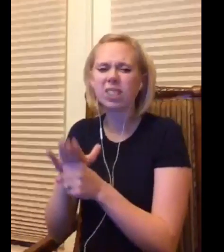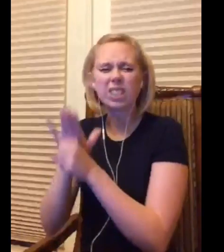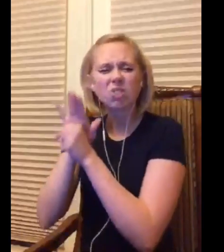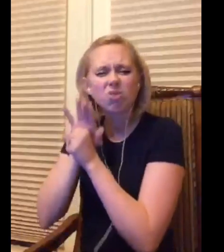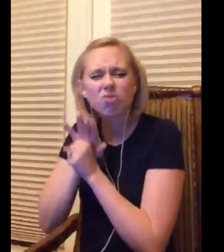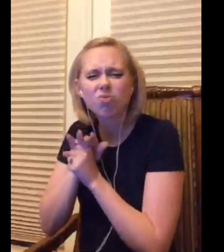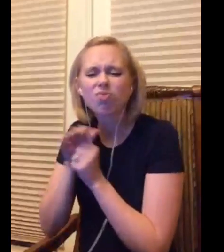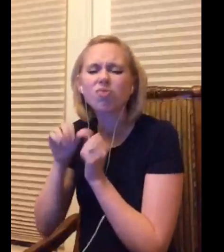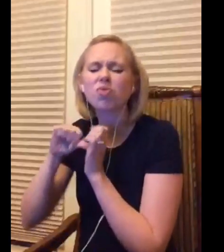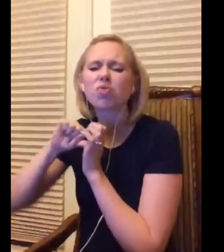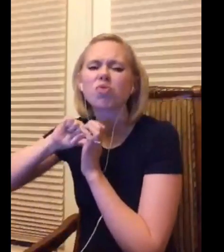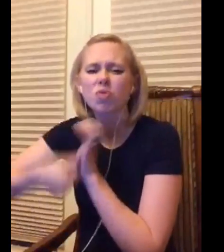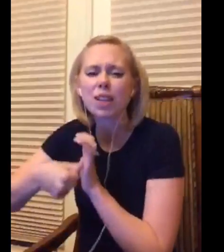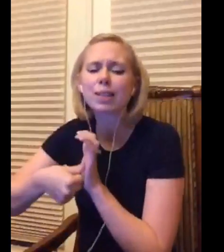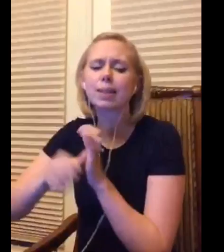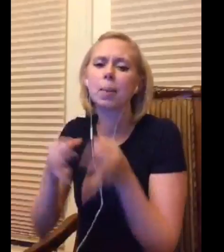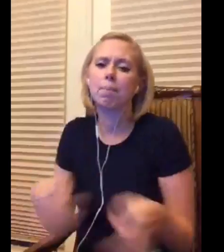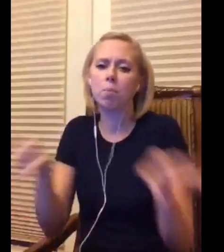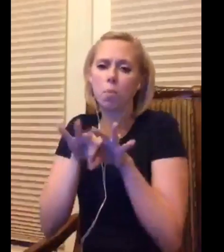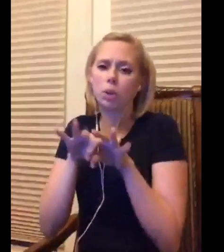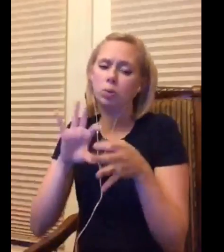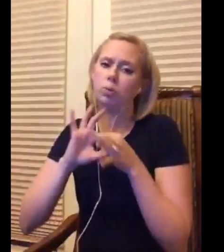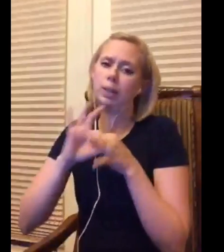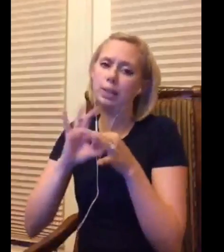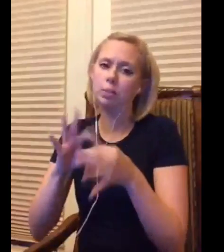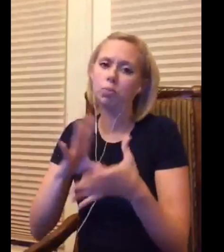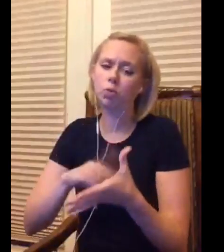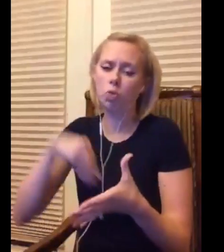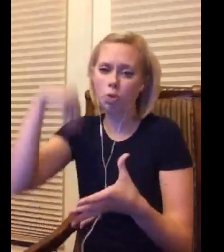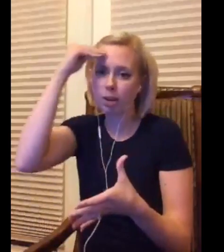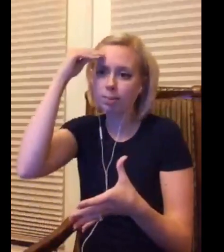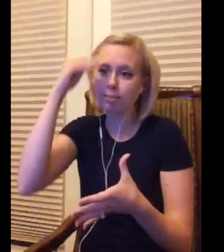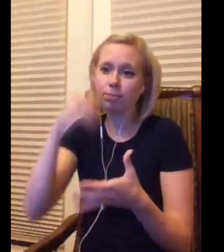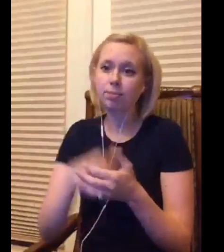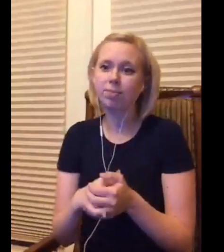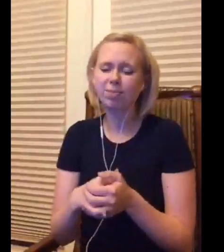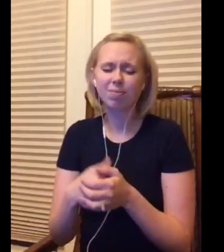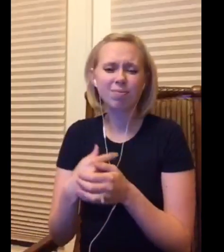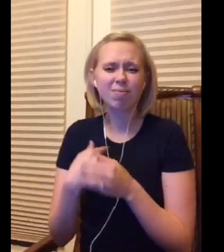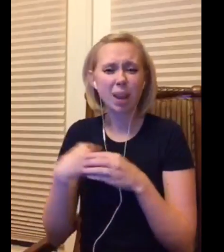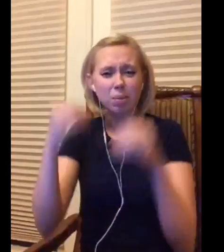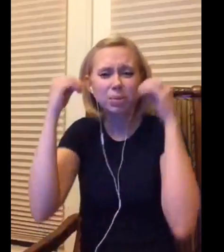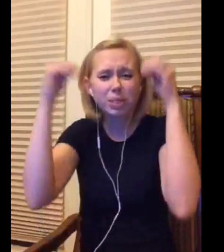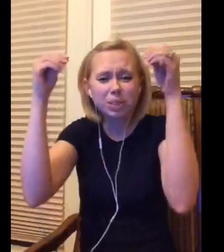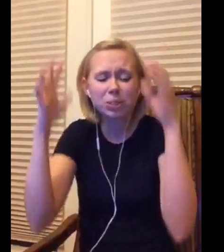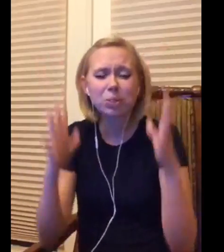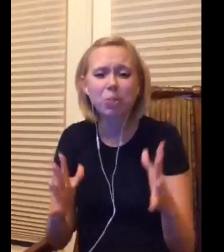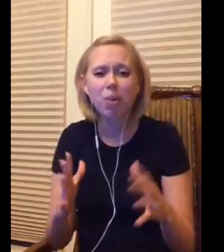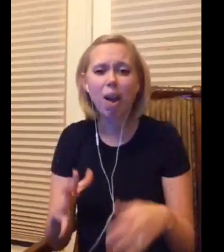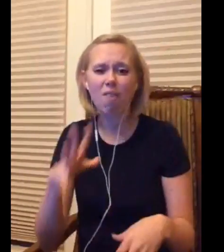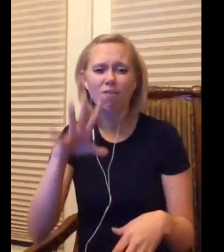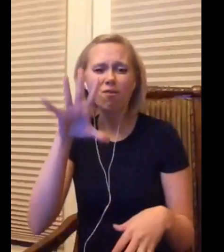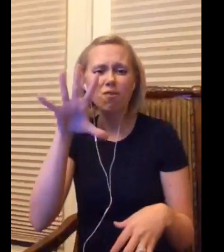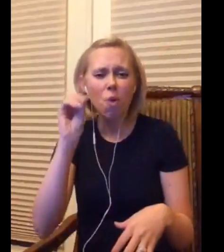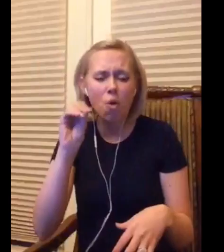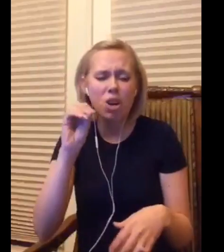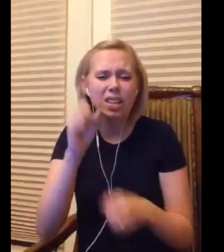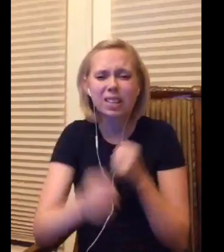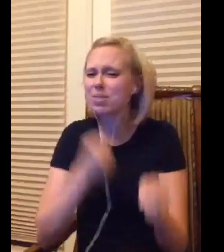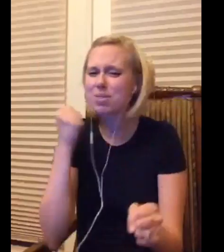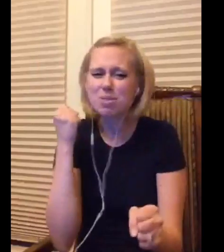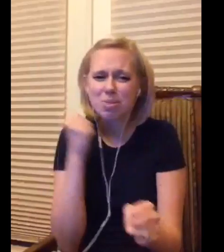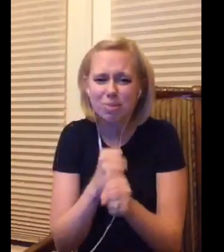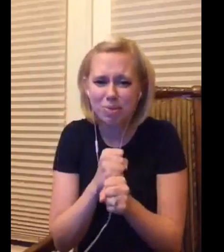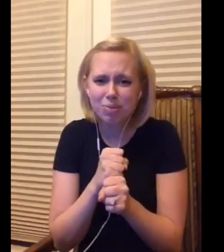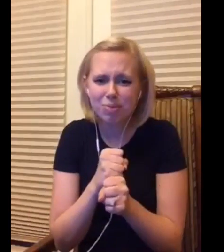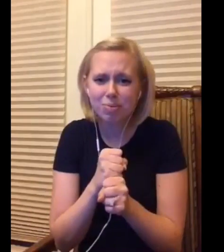I have watched people teach. I have looked at the best and I've looked at some of the worst. A colleague said to me